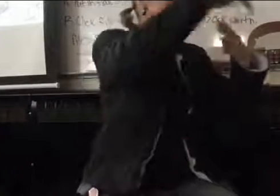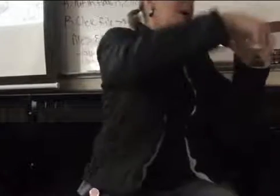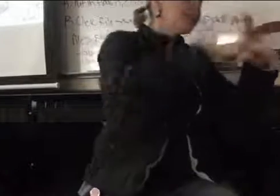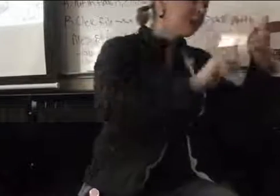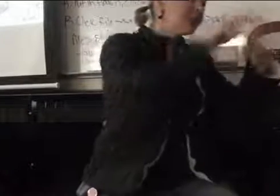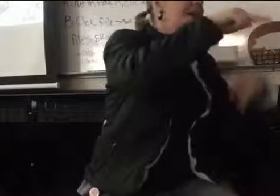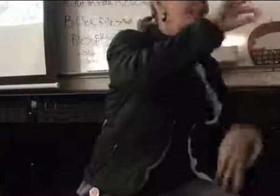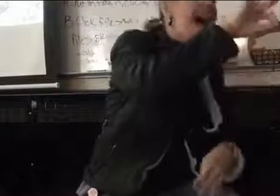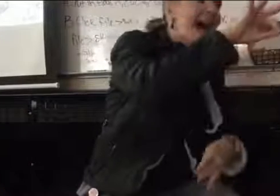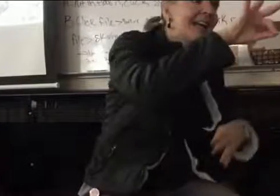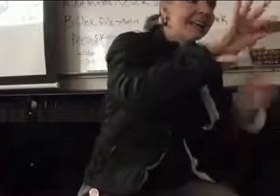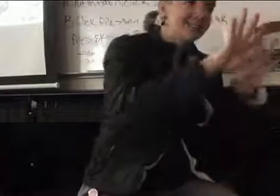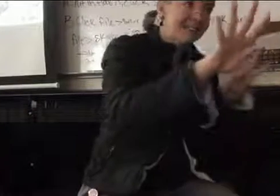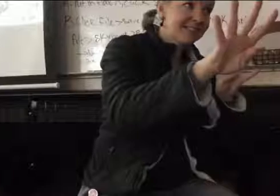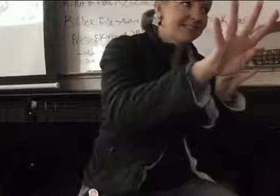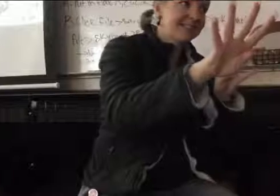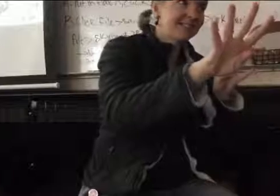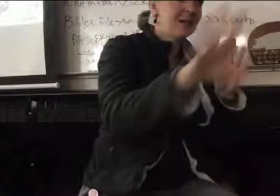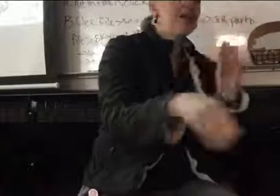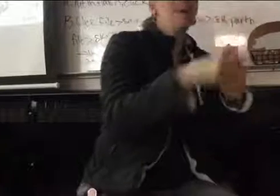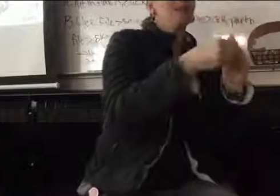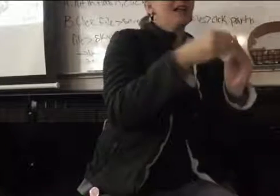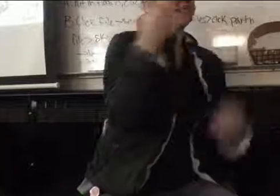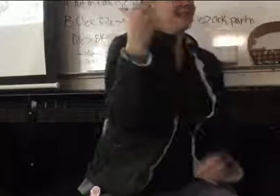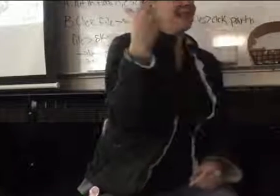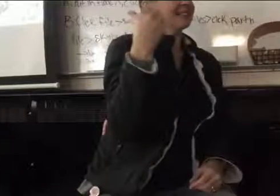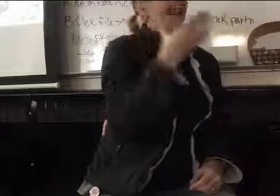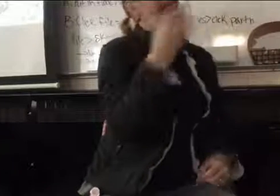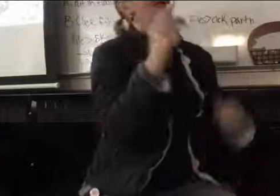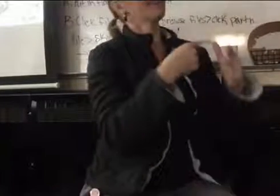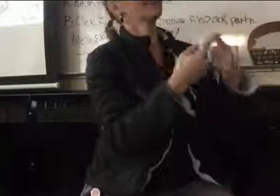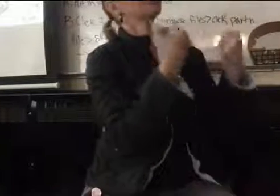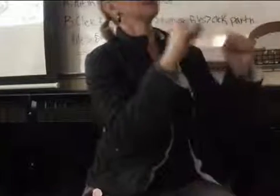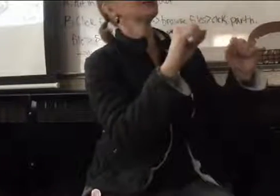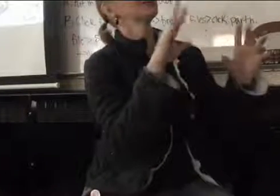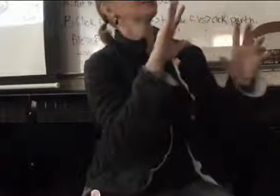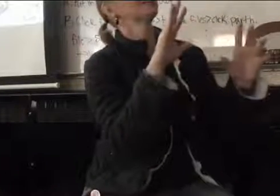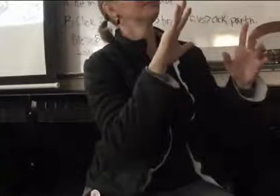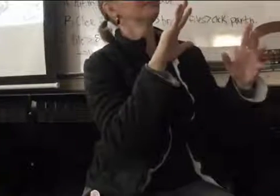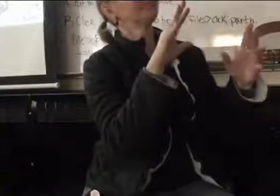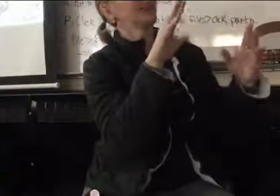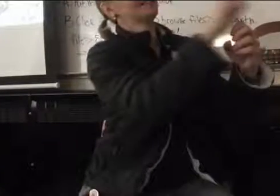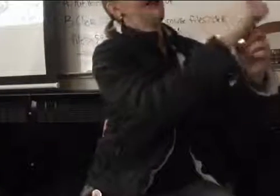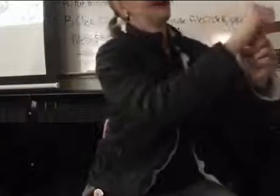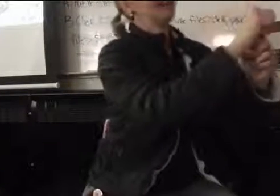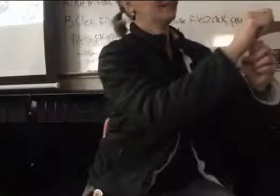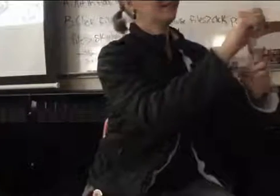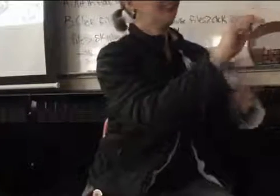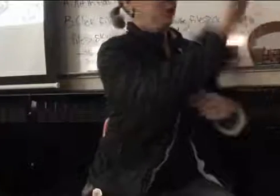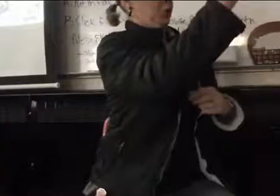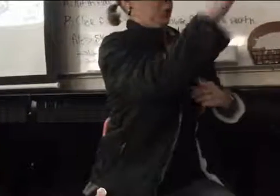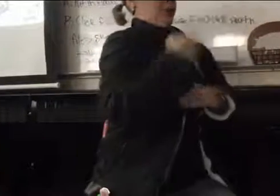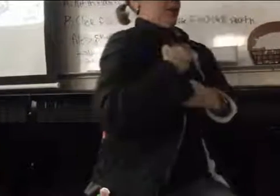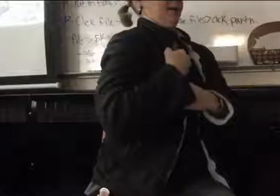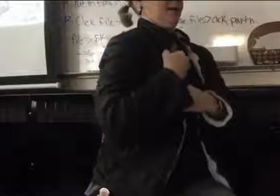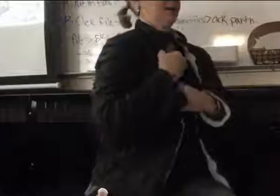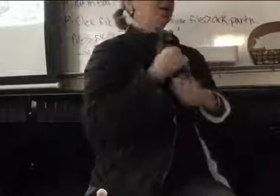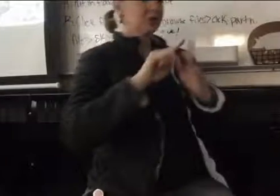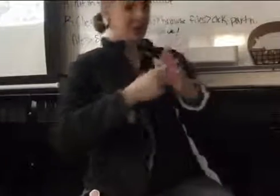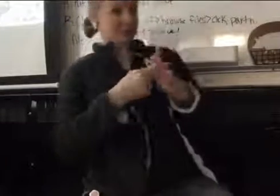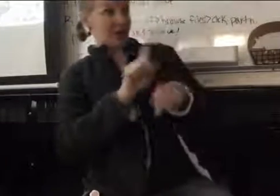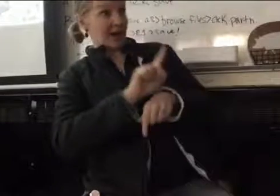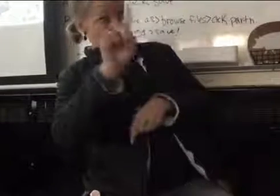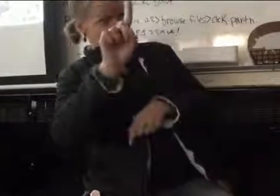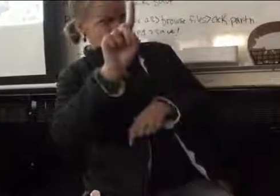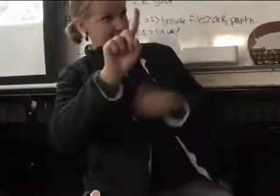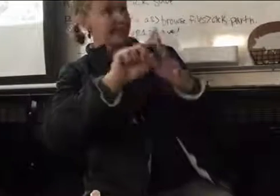plus this, and then they have to be able to attack the Union Army who's over here. So what they start is at 1 p.m., they start